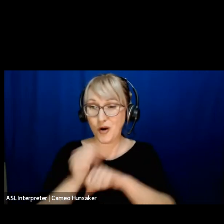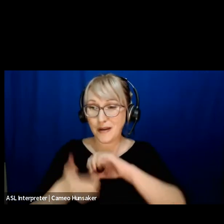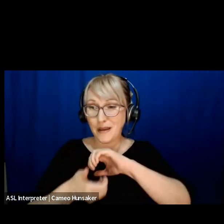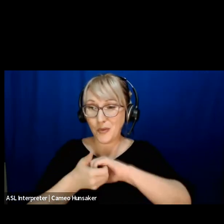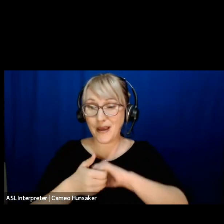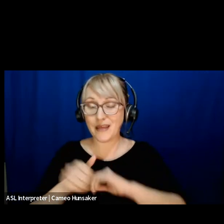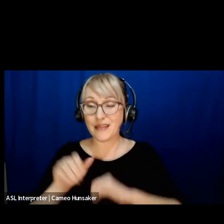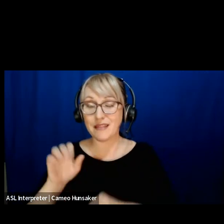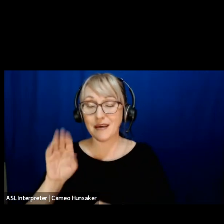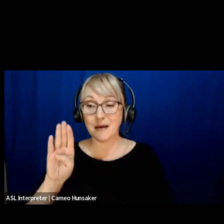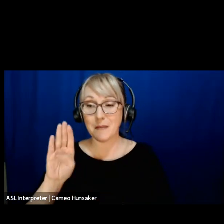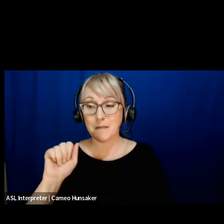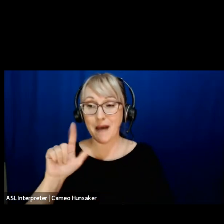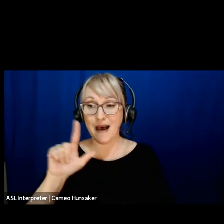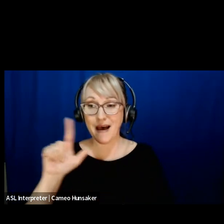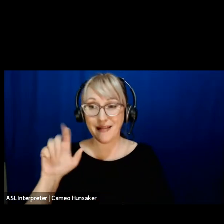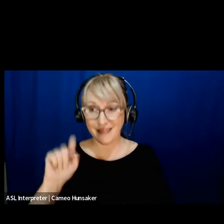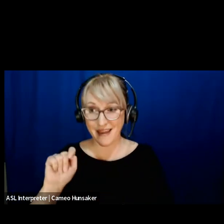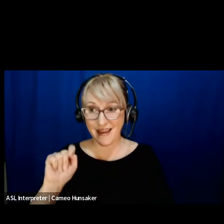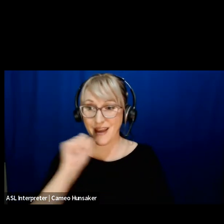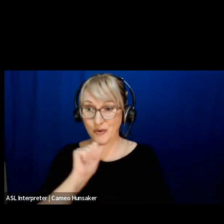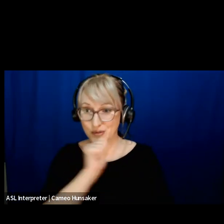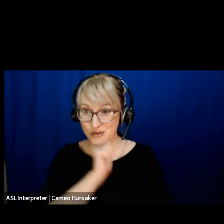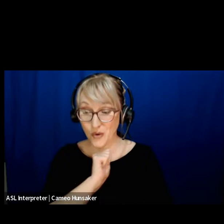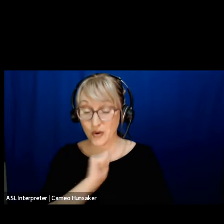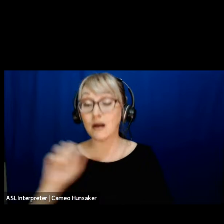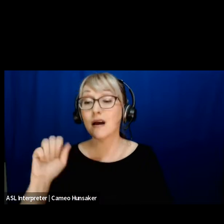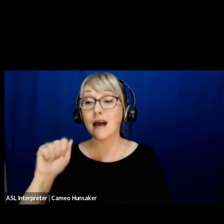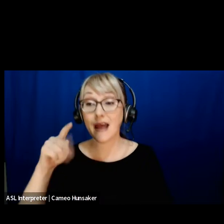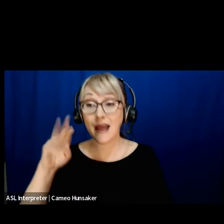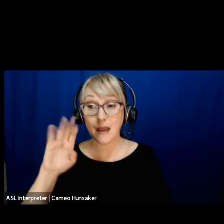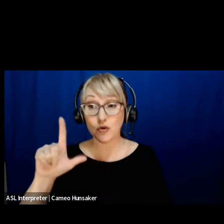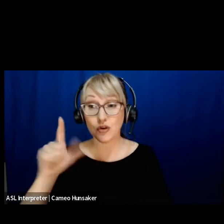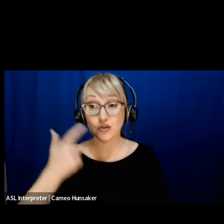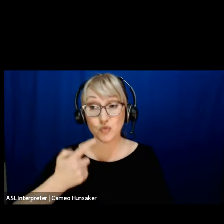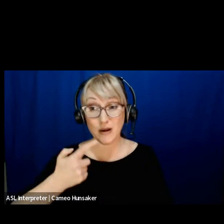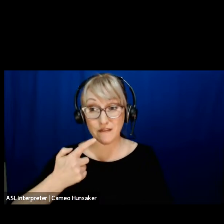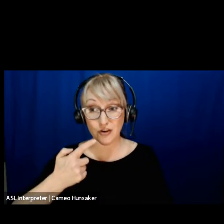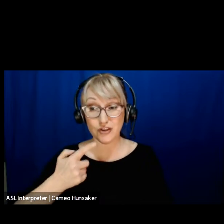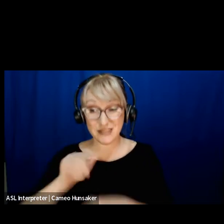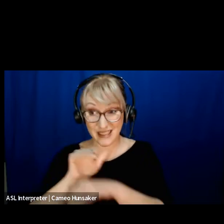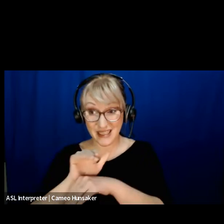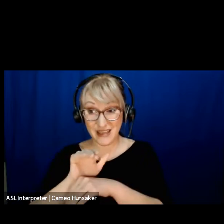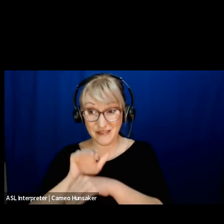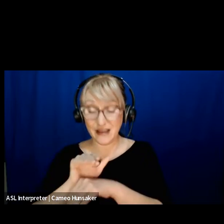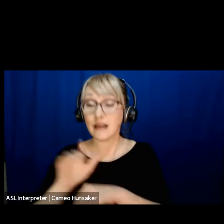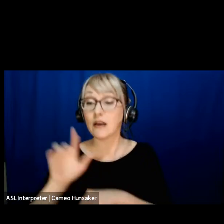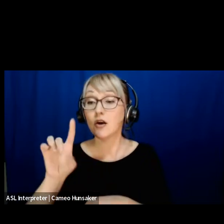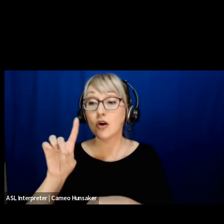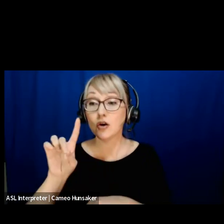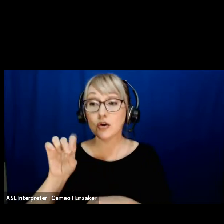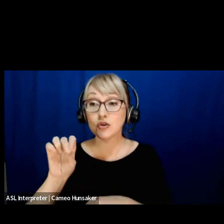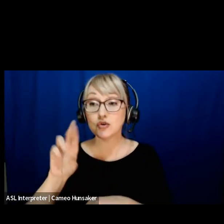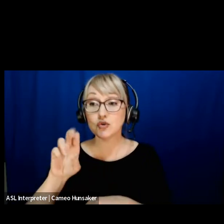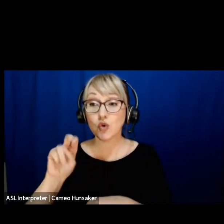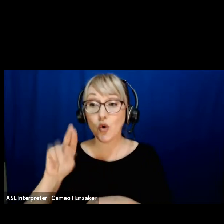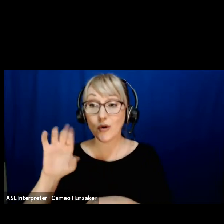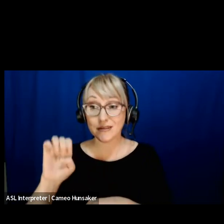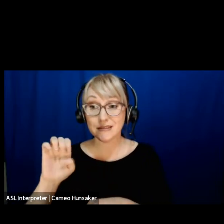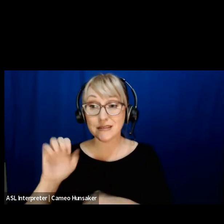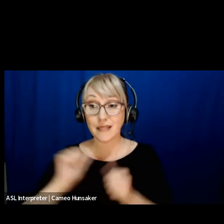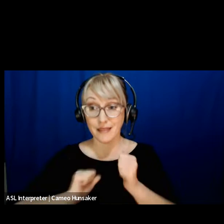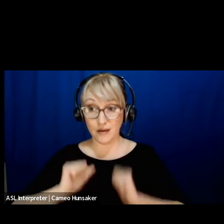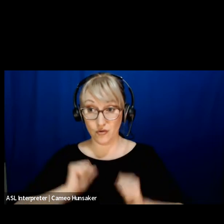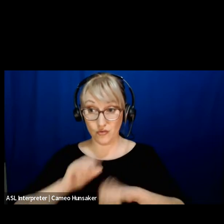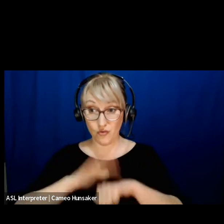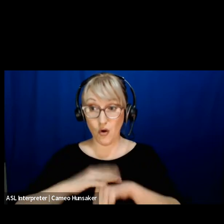April 21st in the evening, there's a theater here in Phoenix, the Dorian Theater on Washington Street.